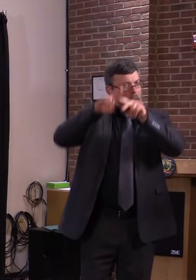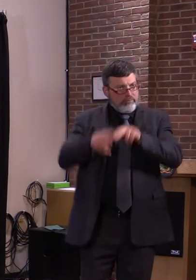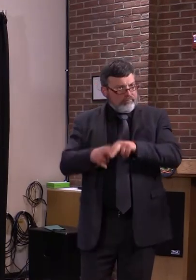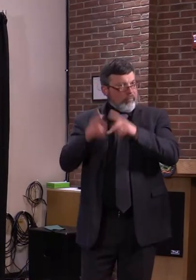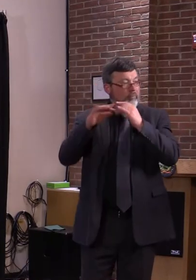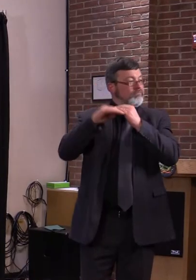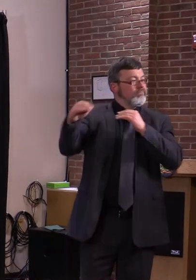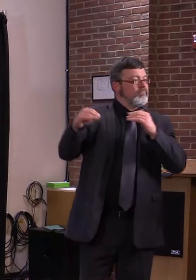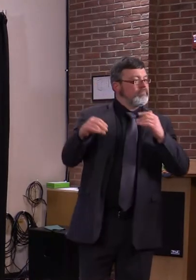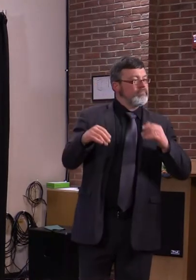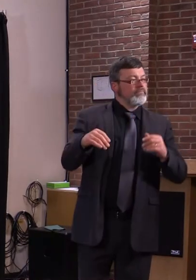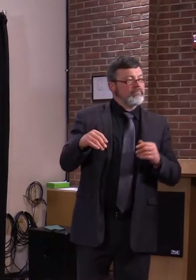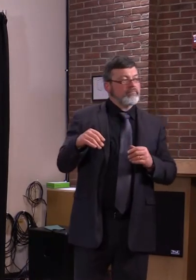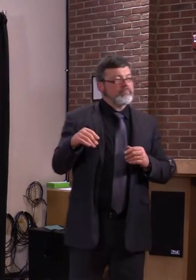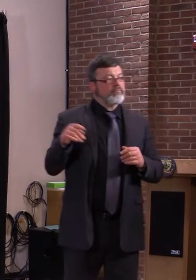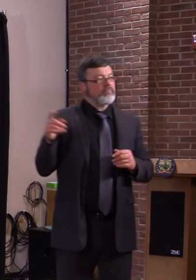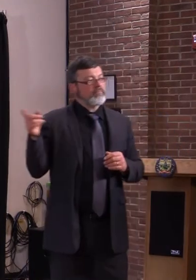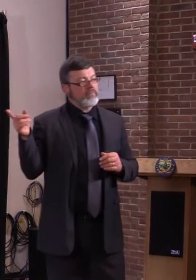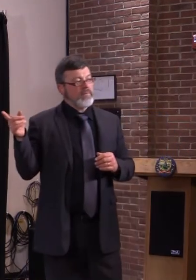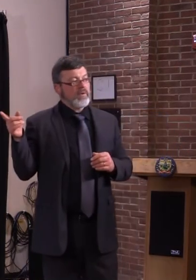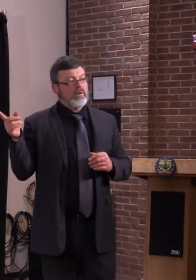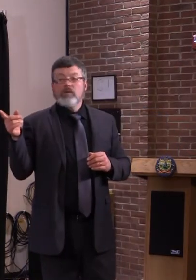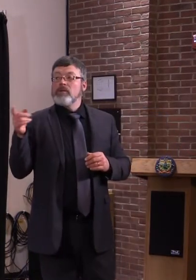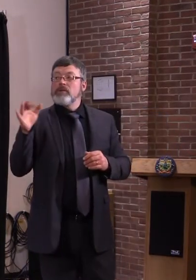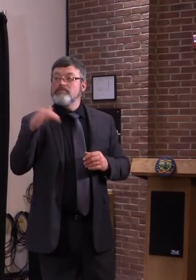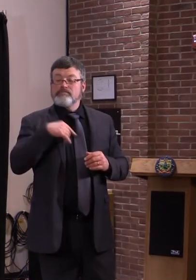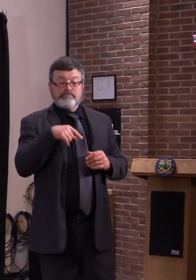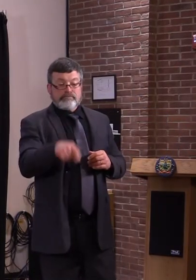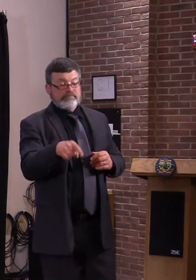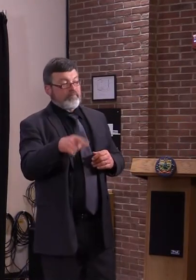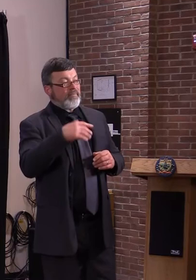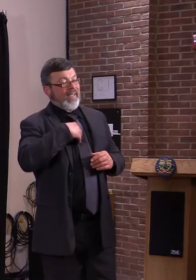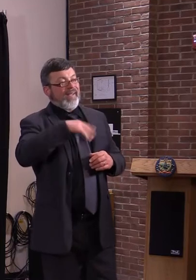so she may be able to answer that.